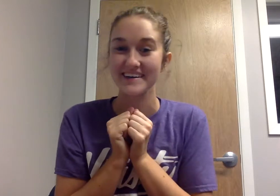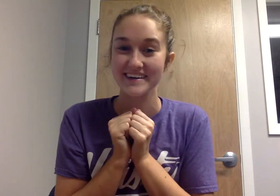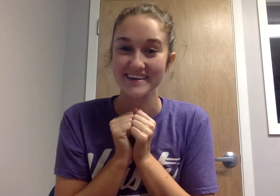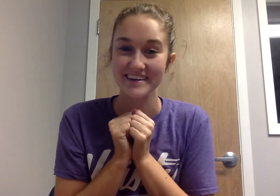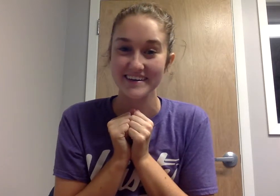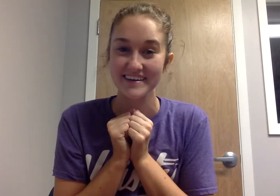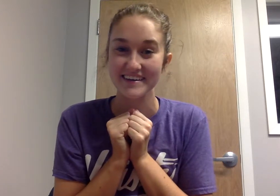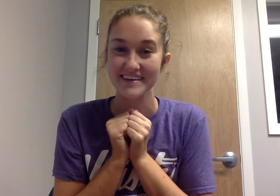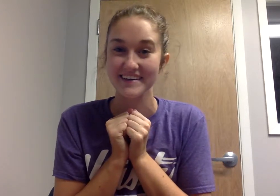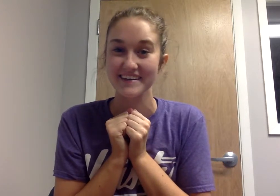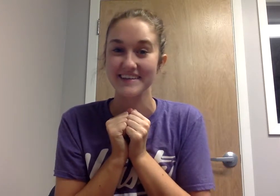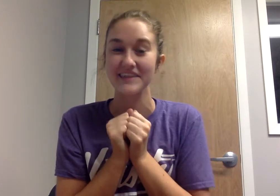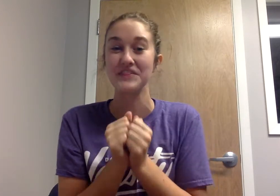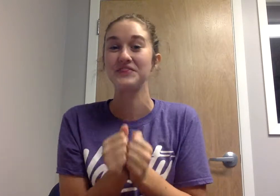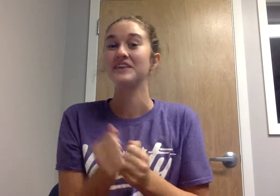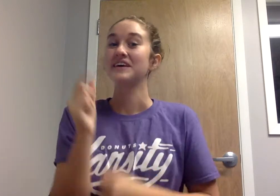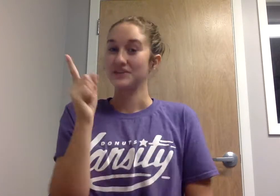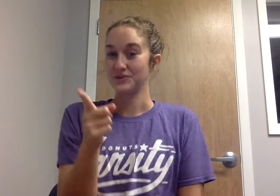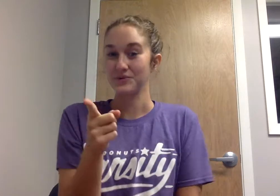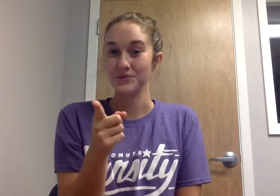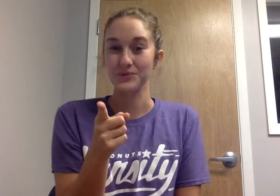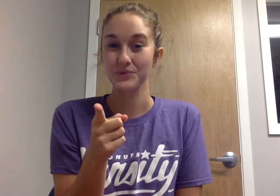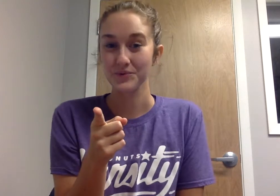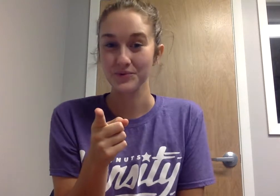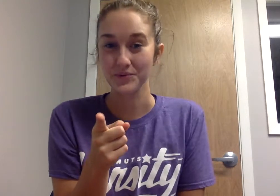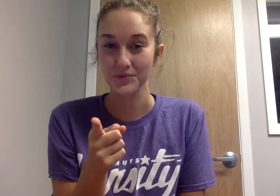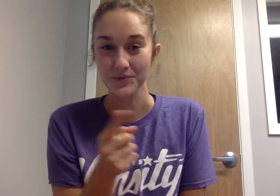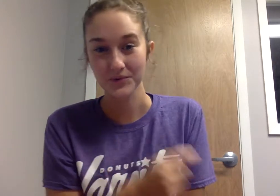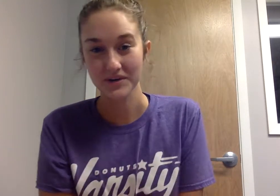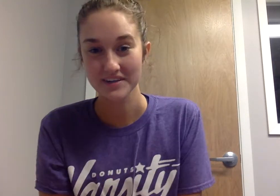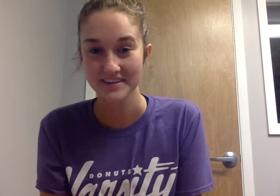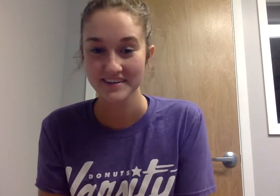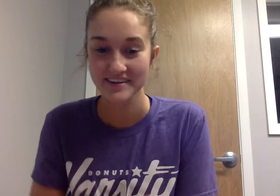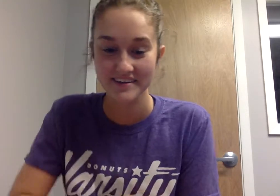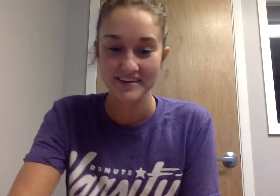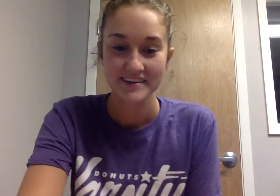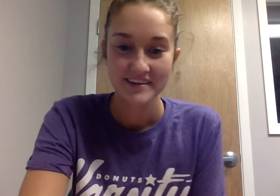you. Keep them in you. You, you're industry.